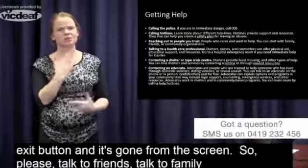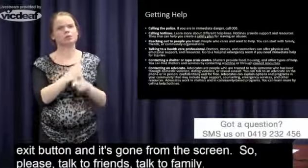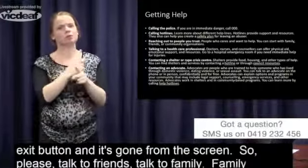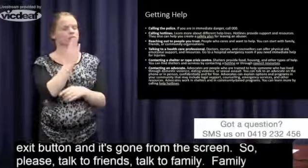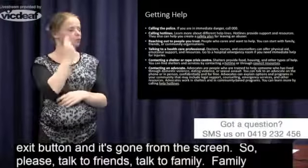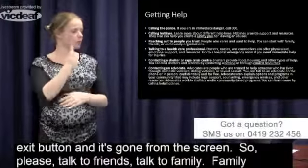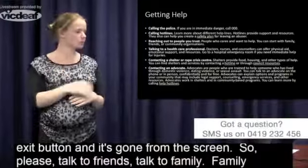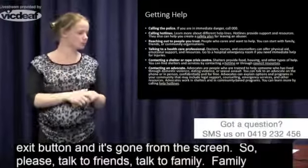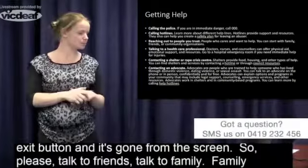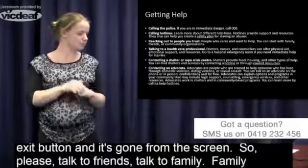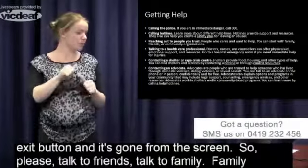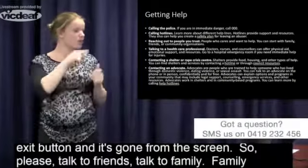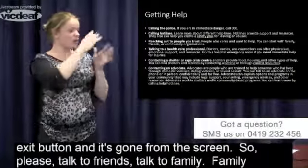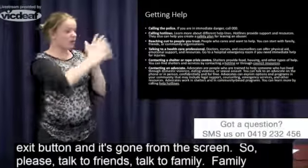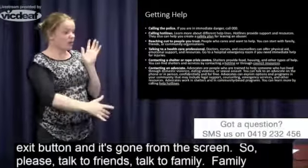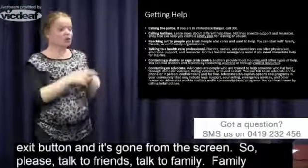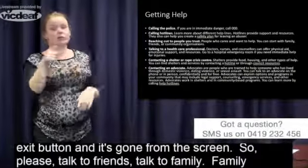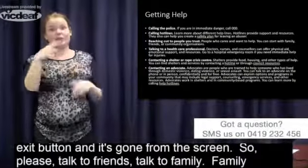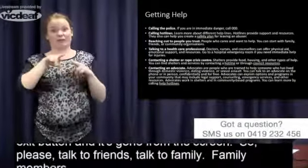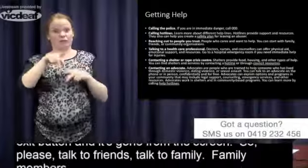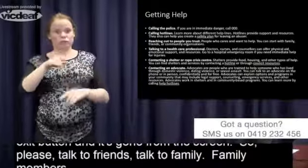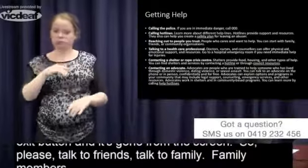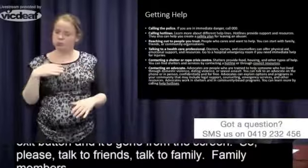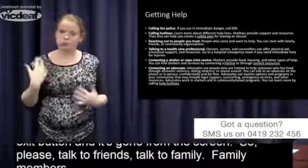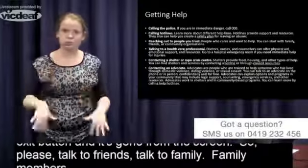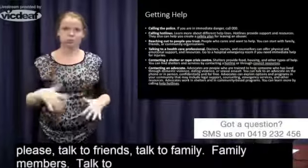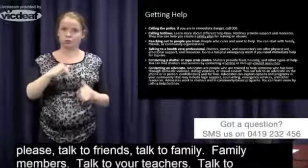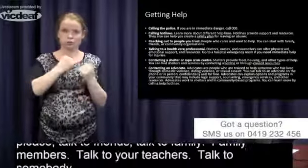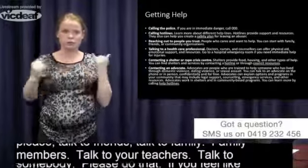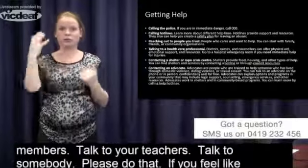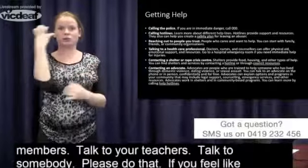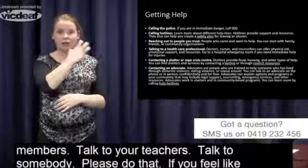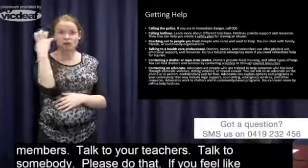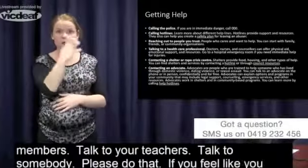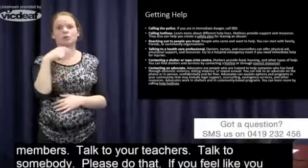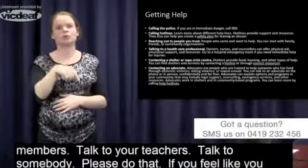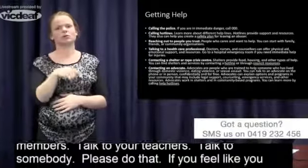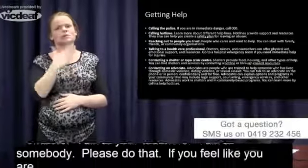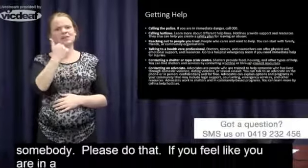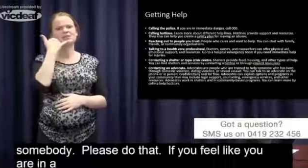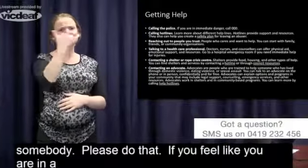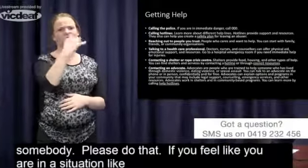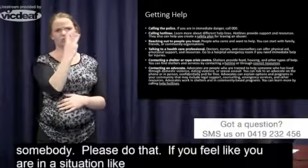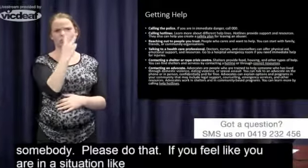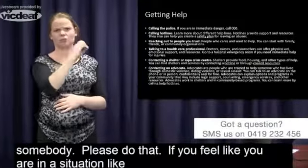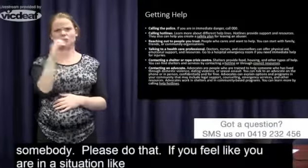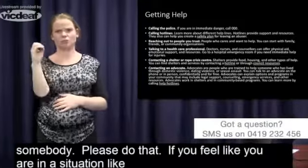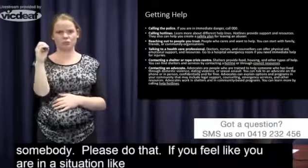somebody. Please do that if you feel like you are in a situation like this. And if